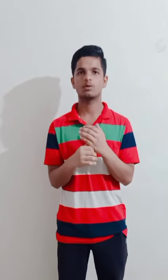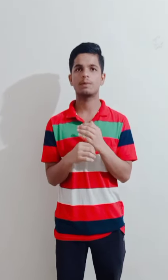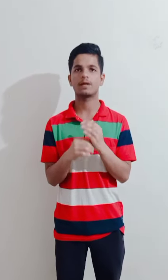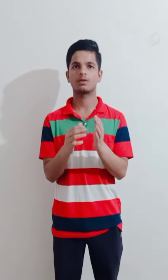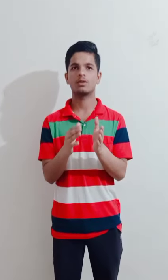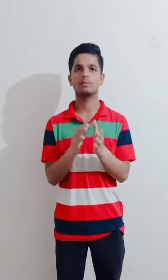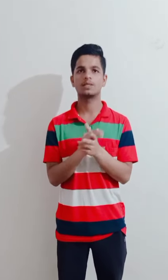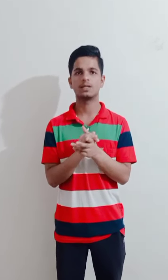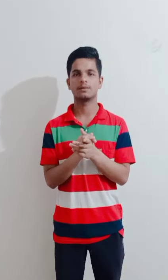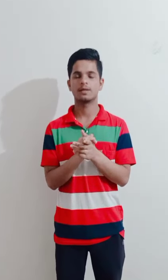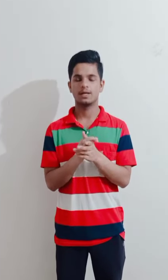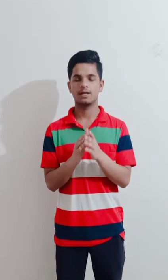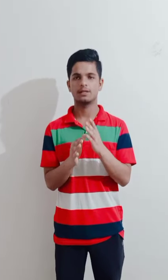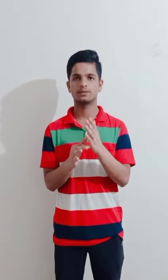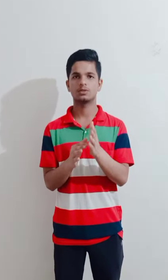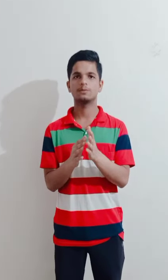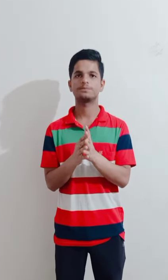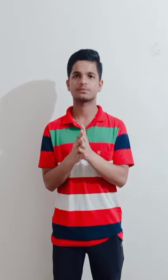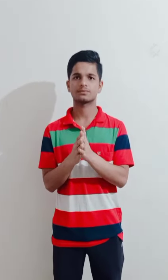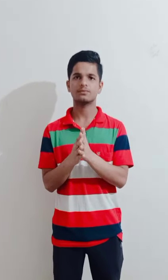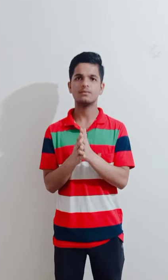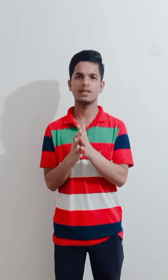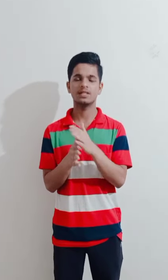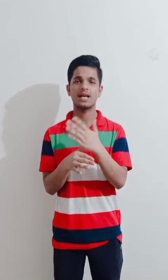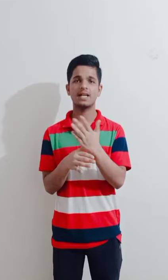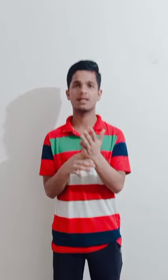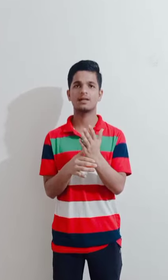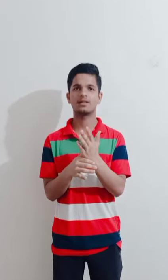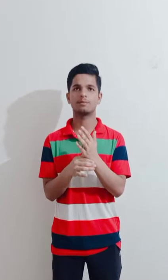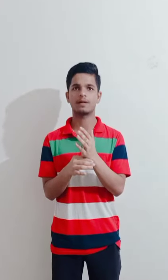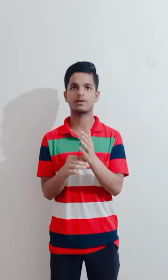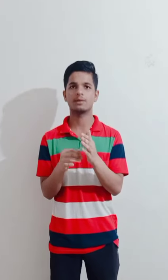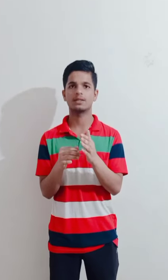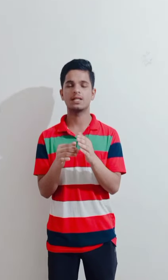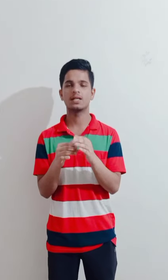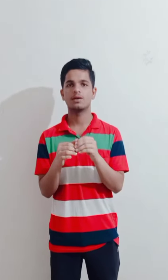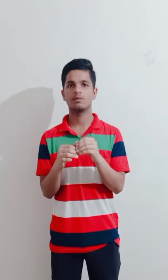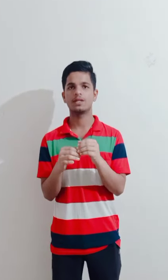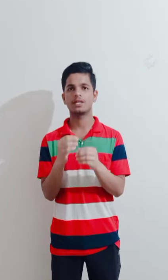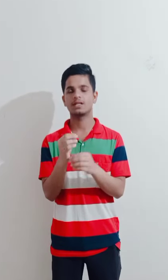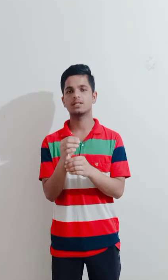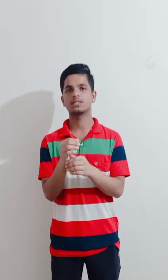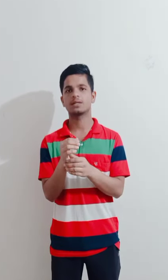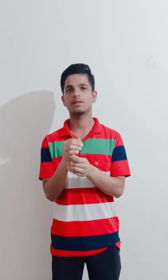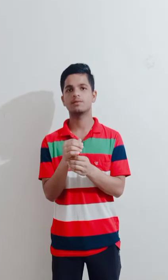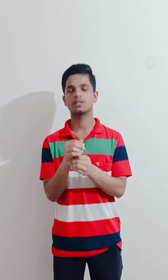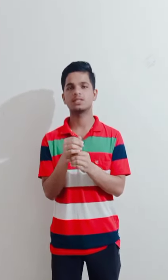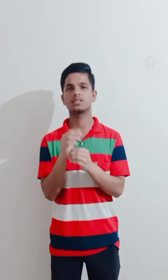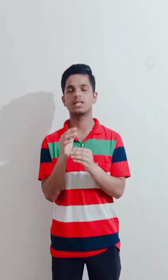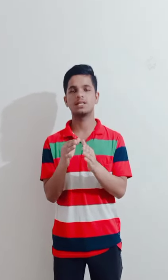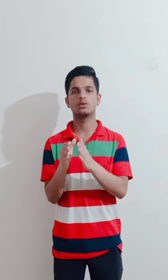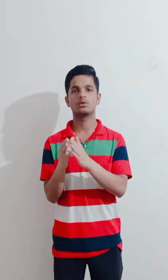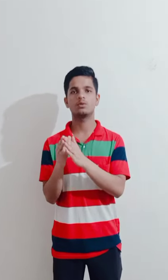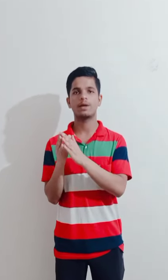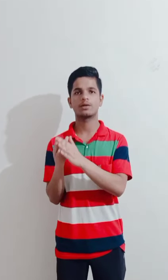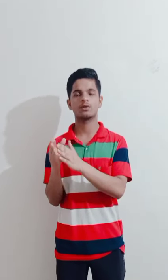factorial of 3. So in that factorial method, we return a statement which is n into factorial n